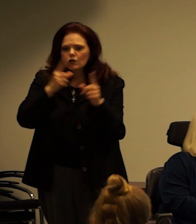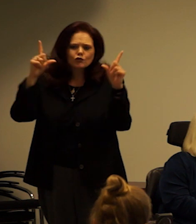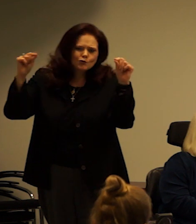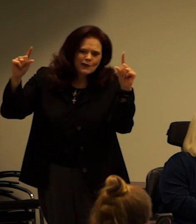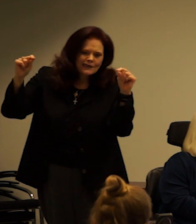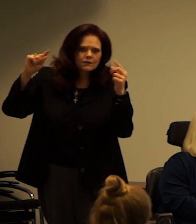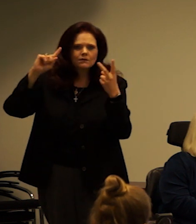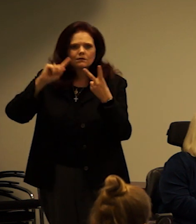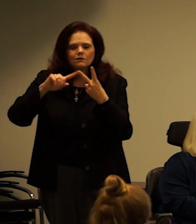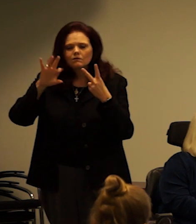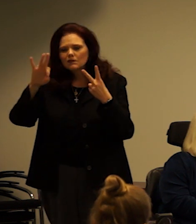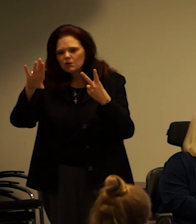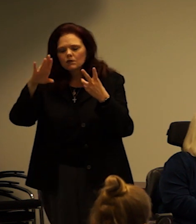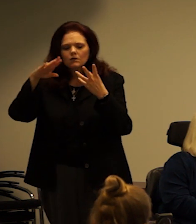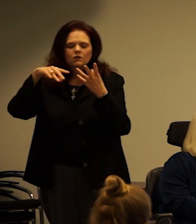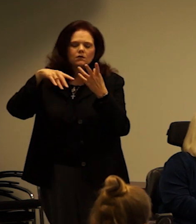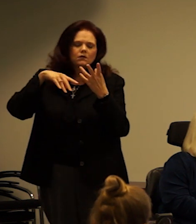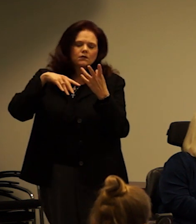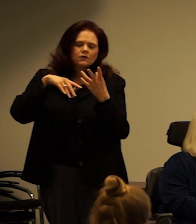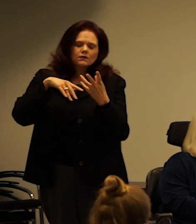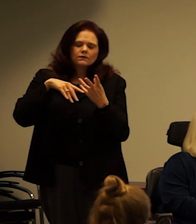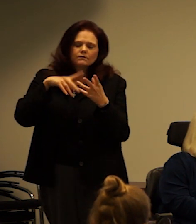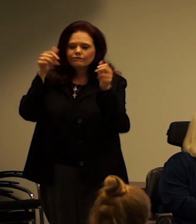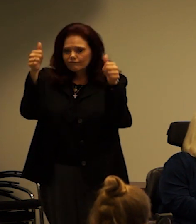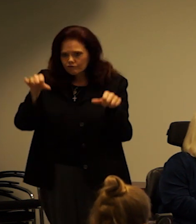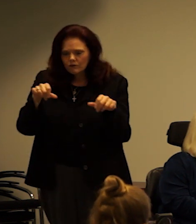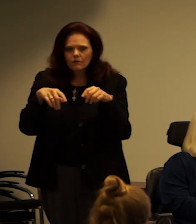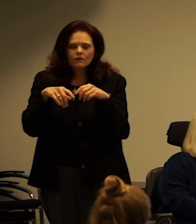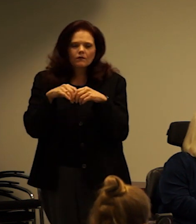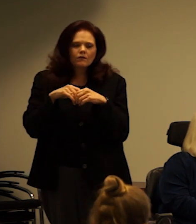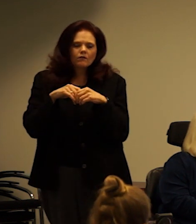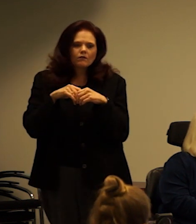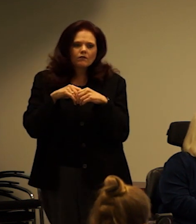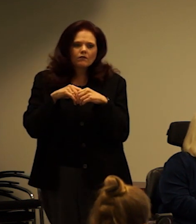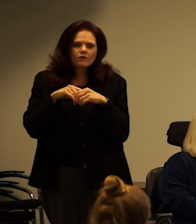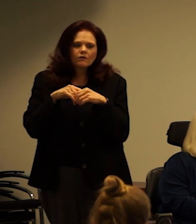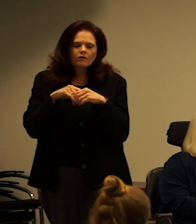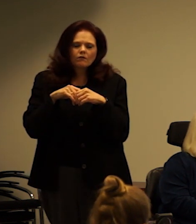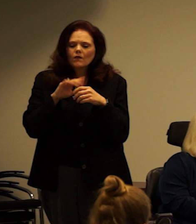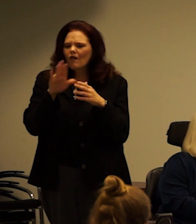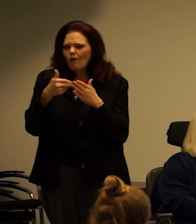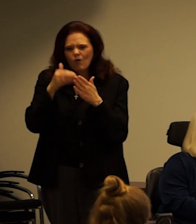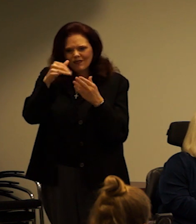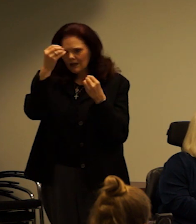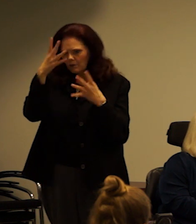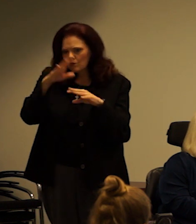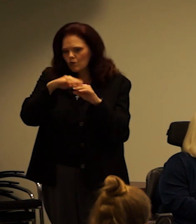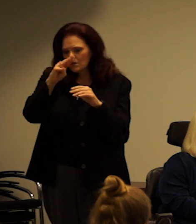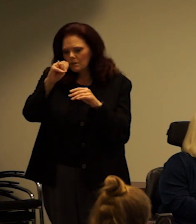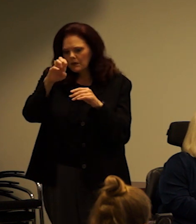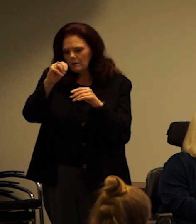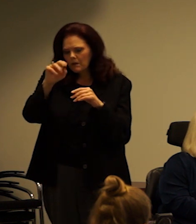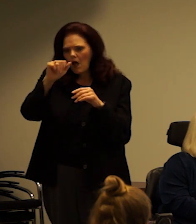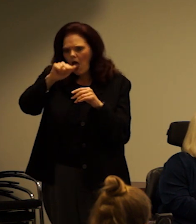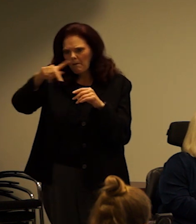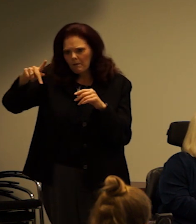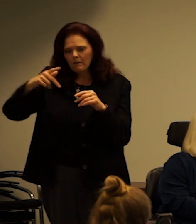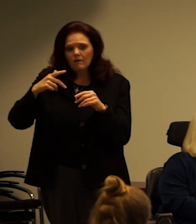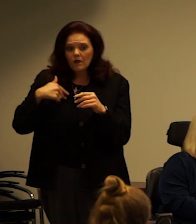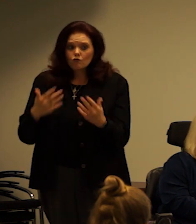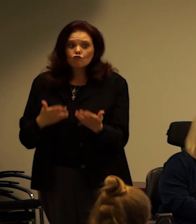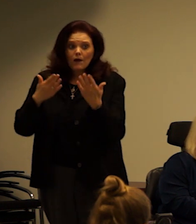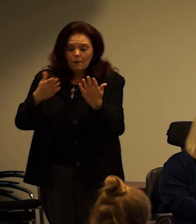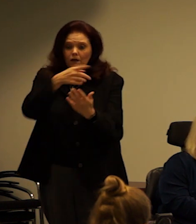that MEMA has sent out. It has their Facebook posts that they've put up. All of that stuff. It's a great app to have. I recommend